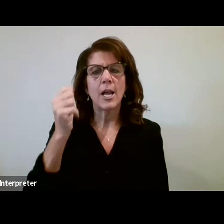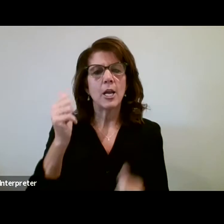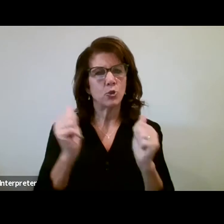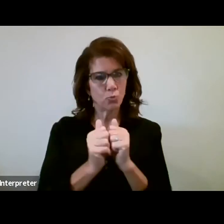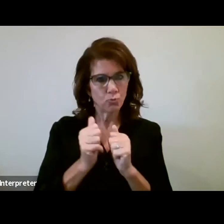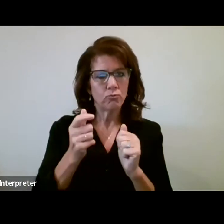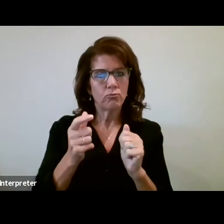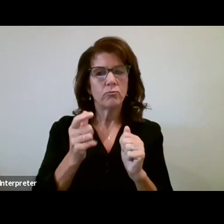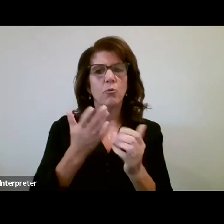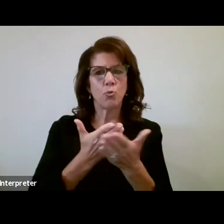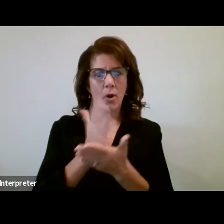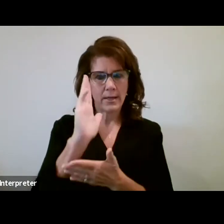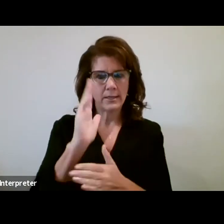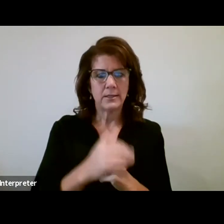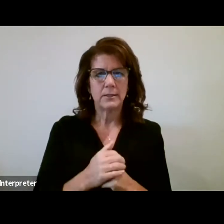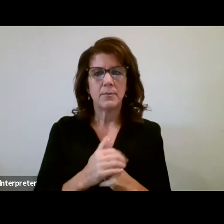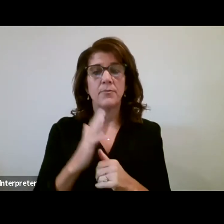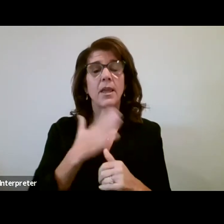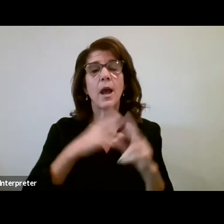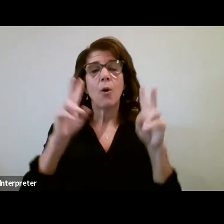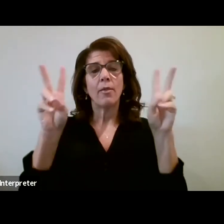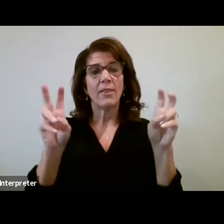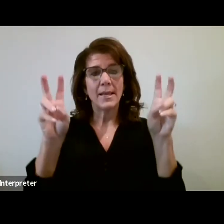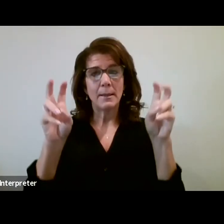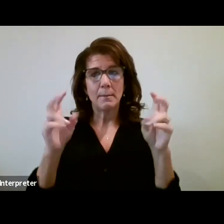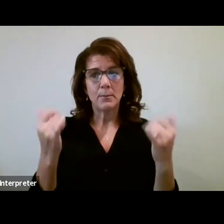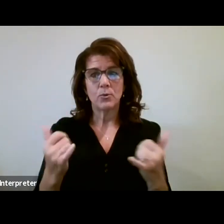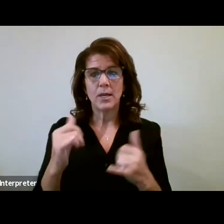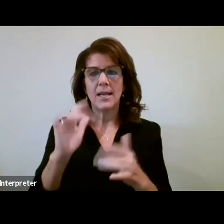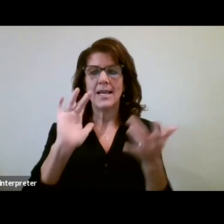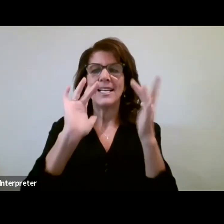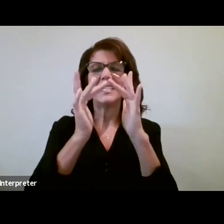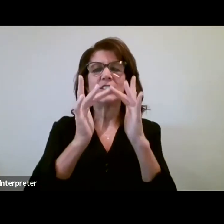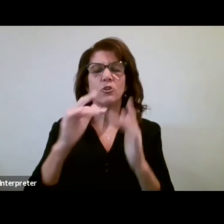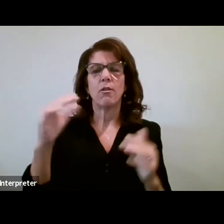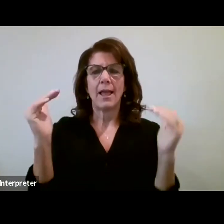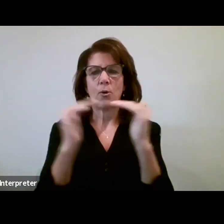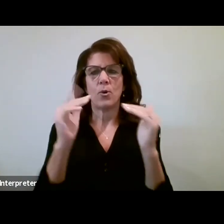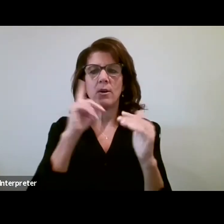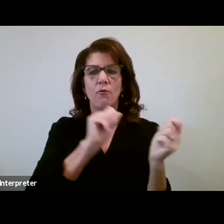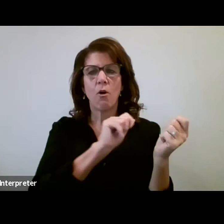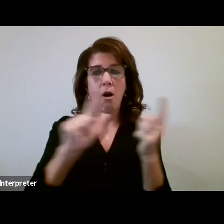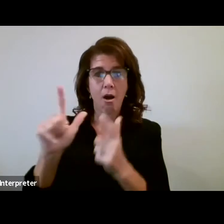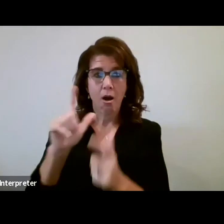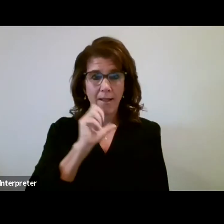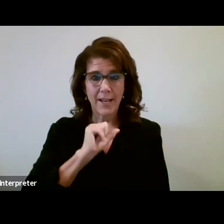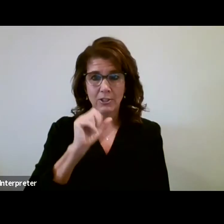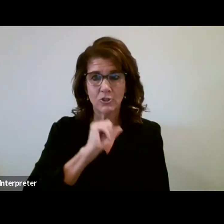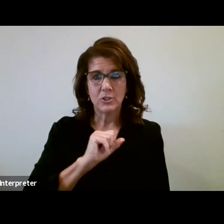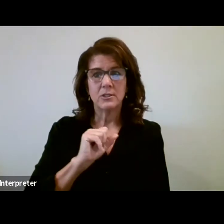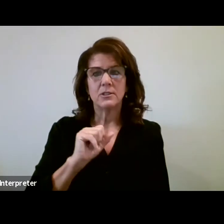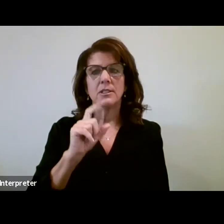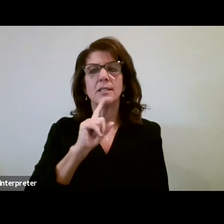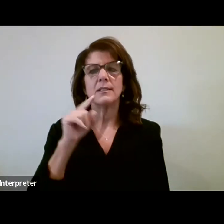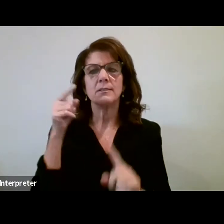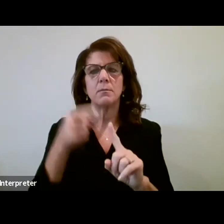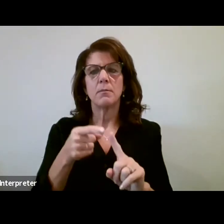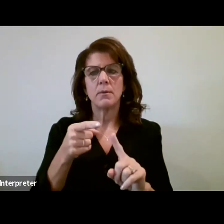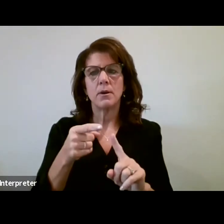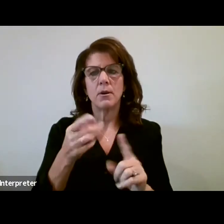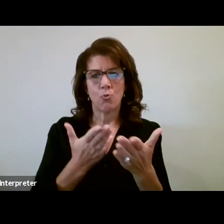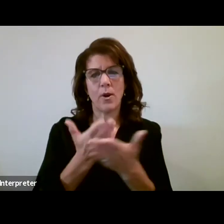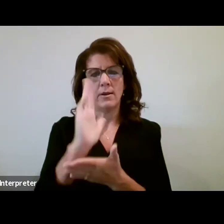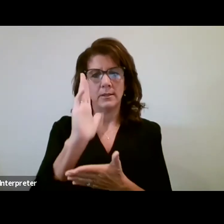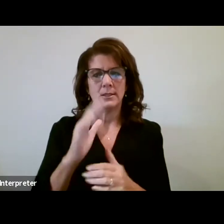Rights. Our theme today, Digital Equity for All Ages, is about